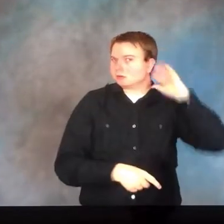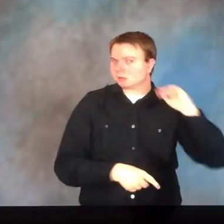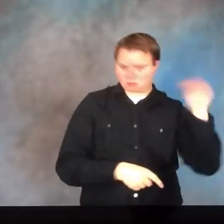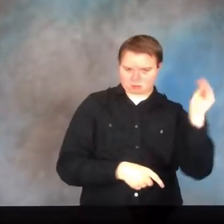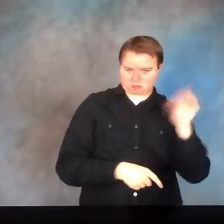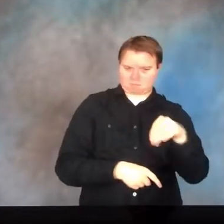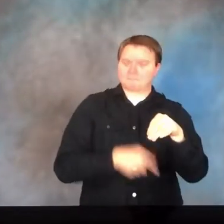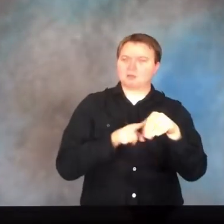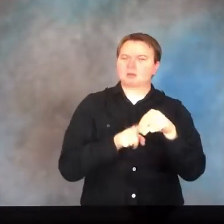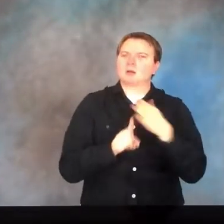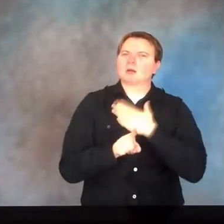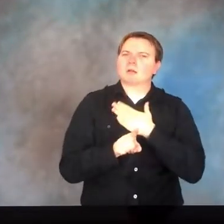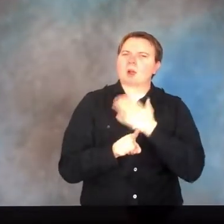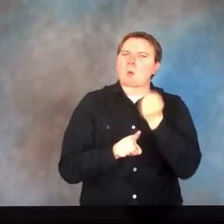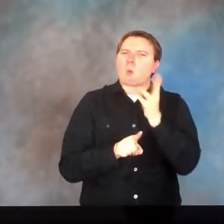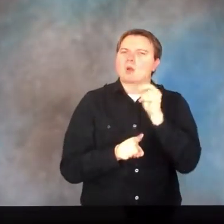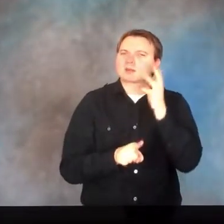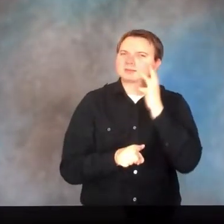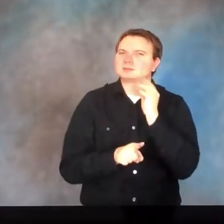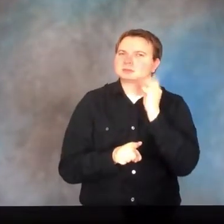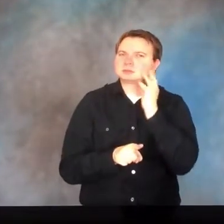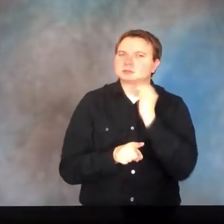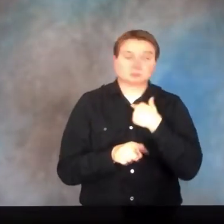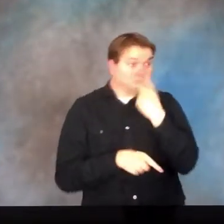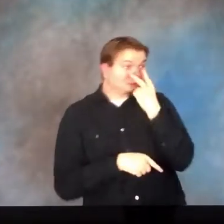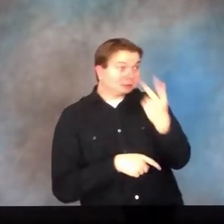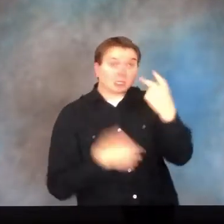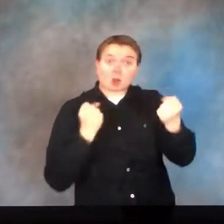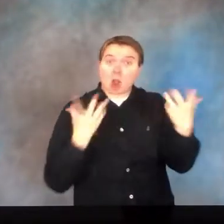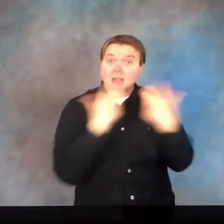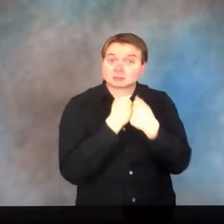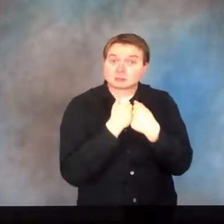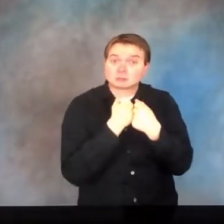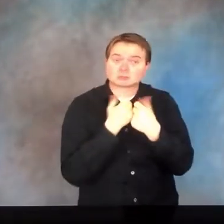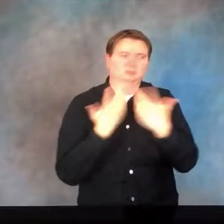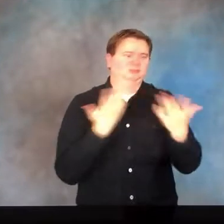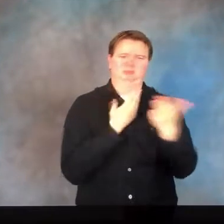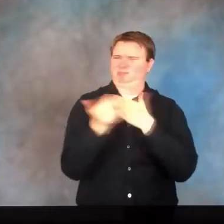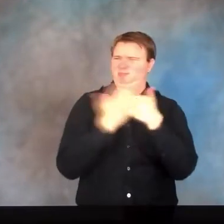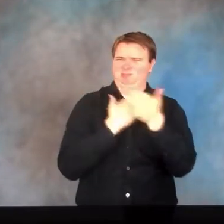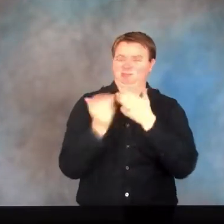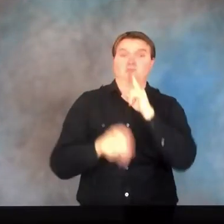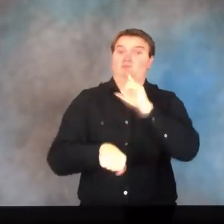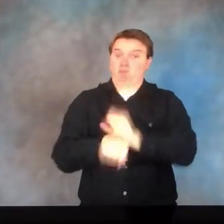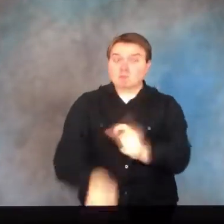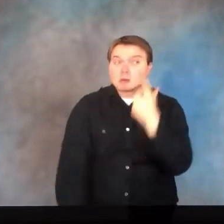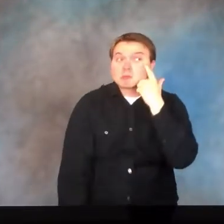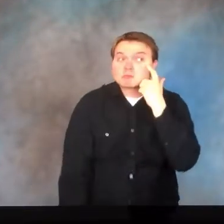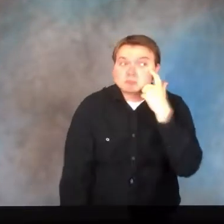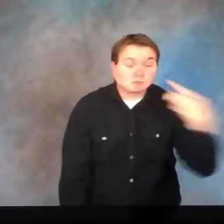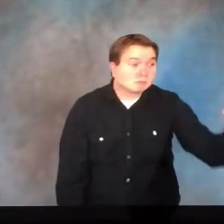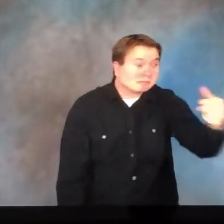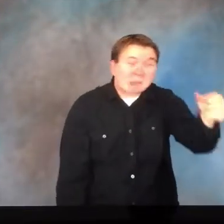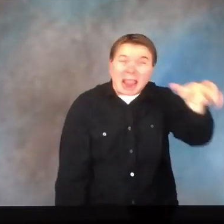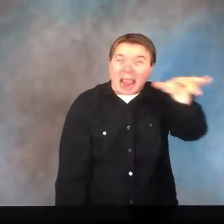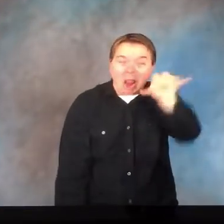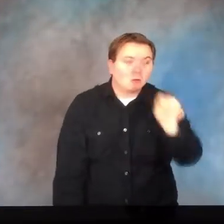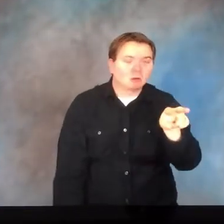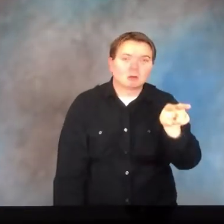Also, we cannot forget about subjective nature, as far as my own experiences. And it doesn't matter if I've seen an accident in person